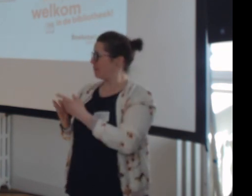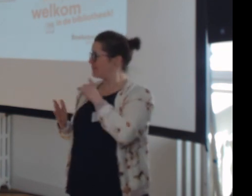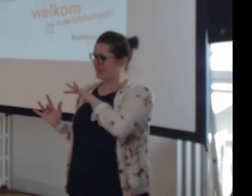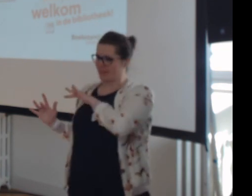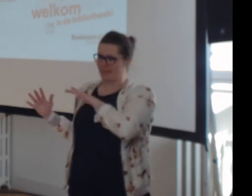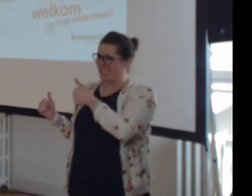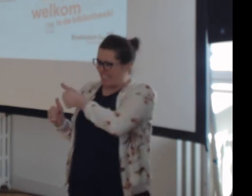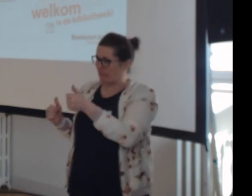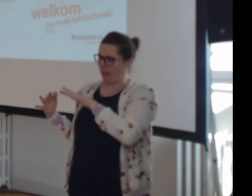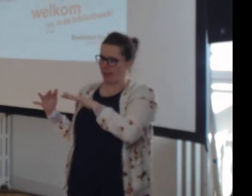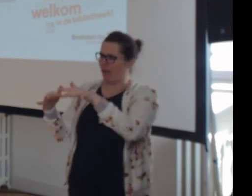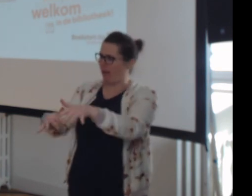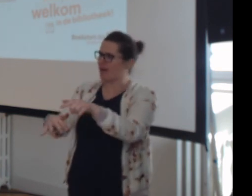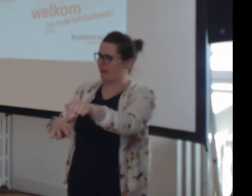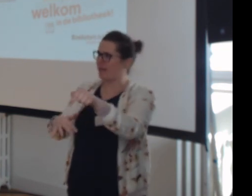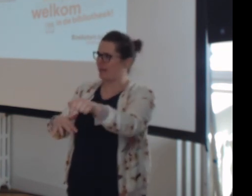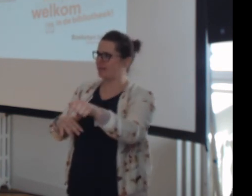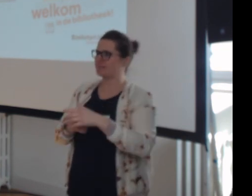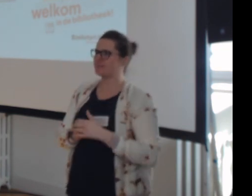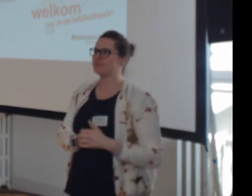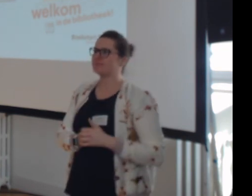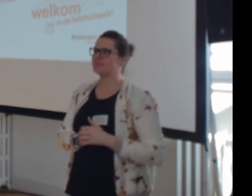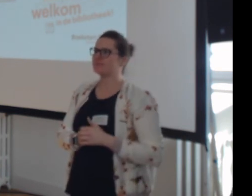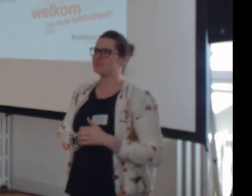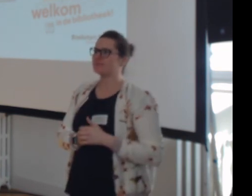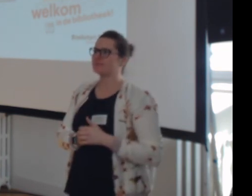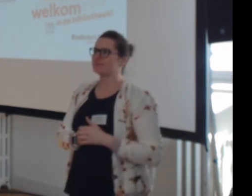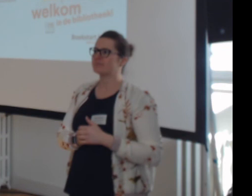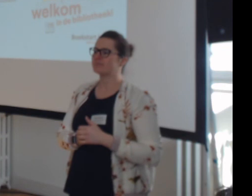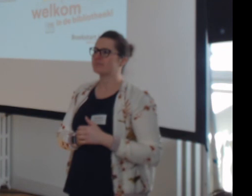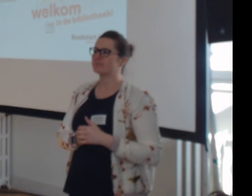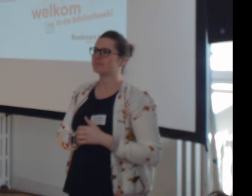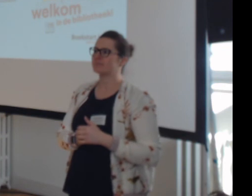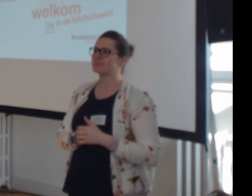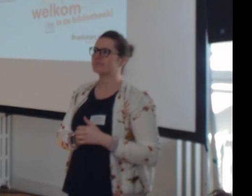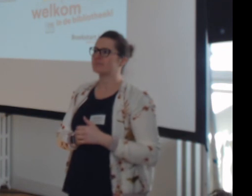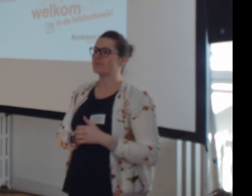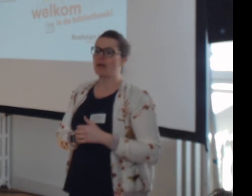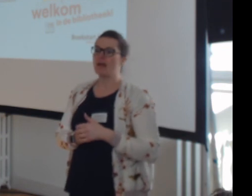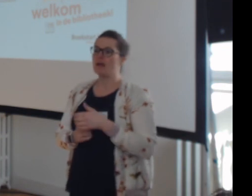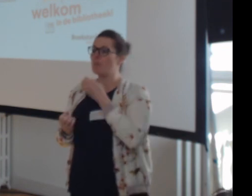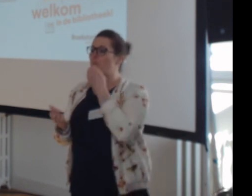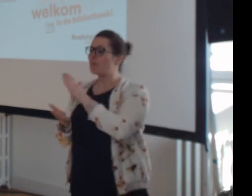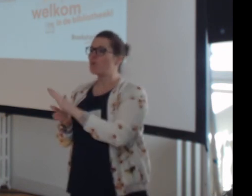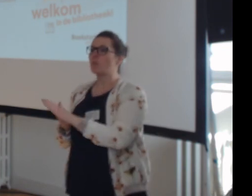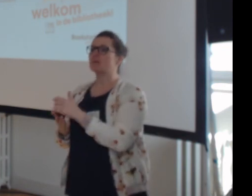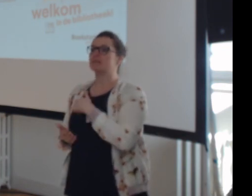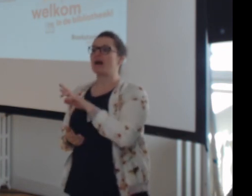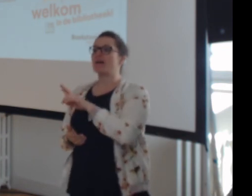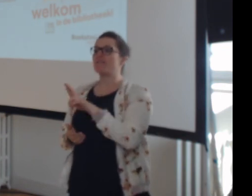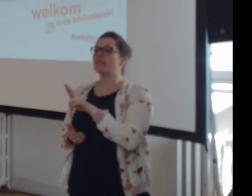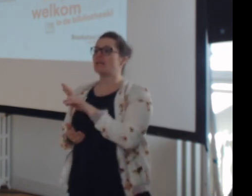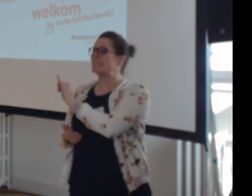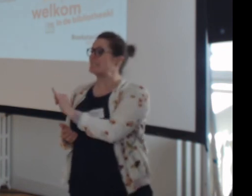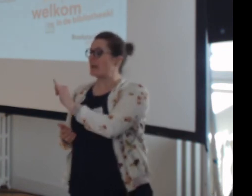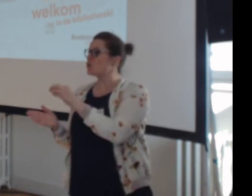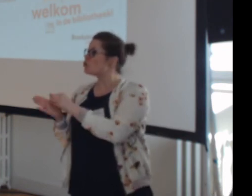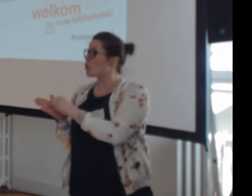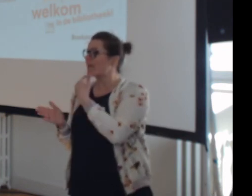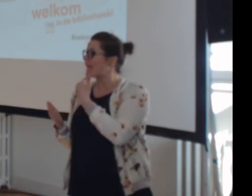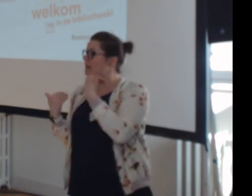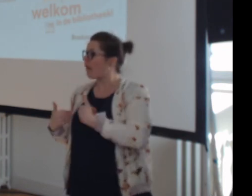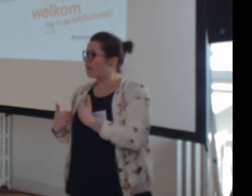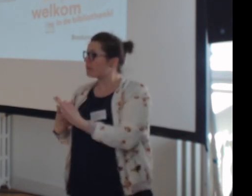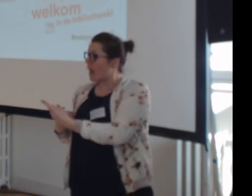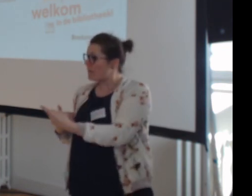central. If we do not happen to have Rafiq and Issam among our customers yet, we will